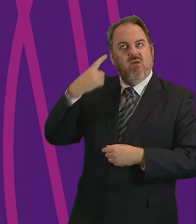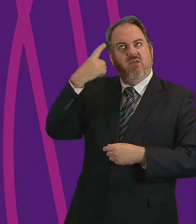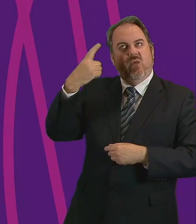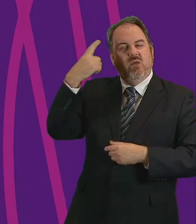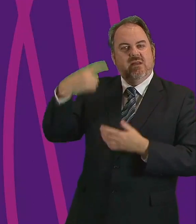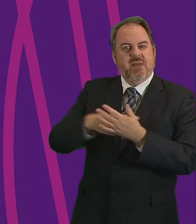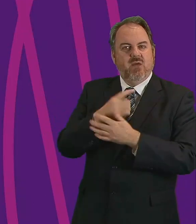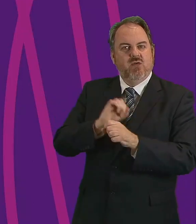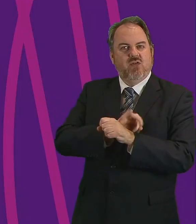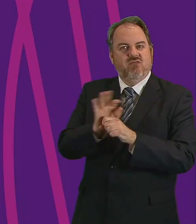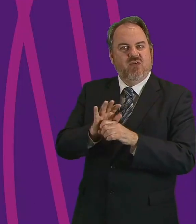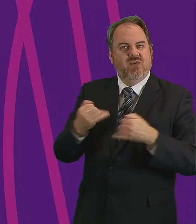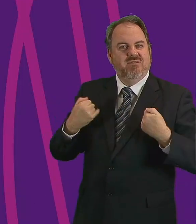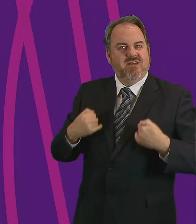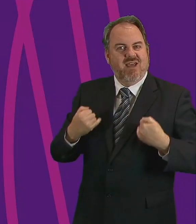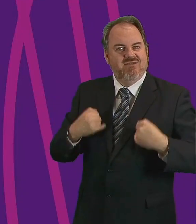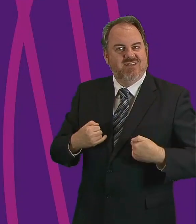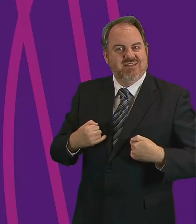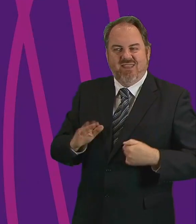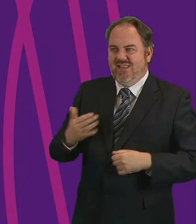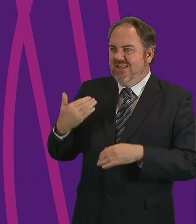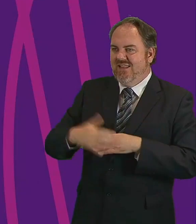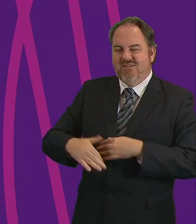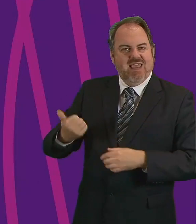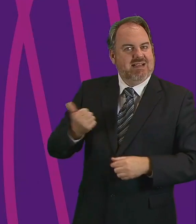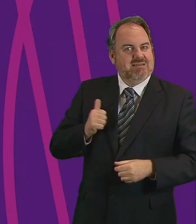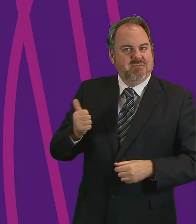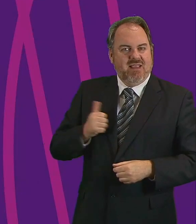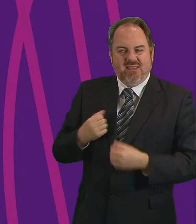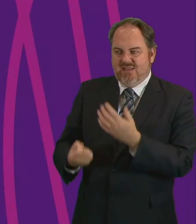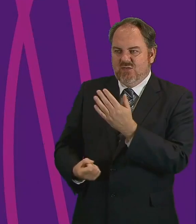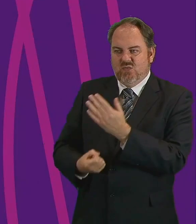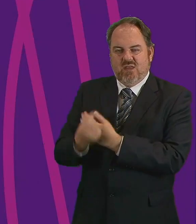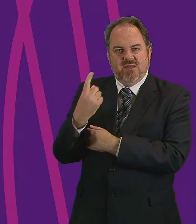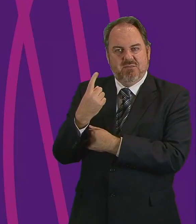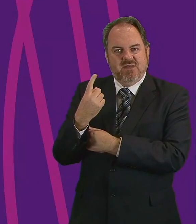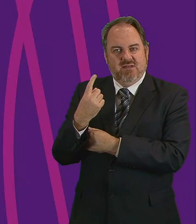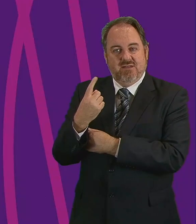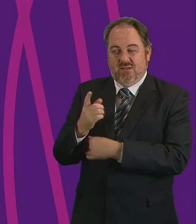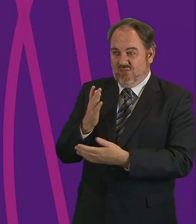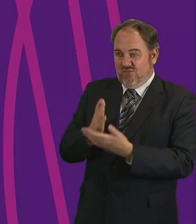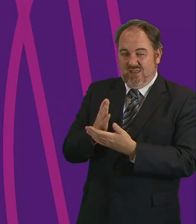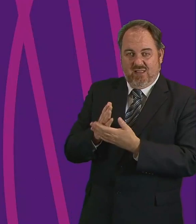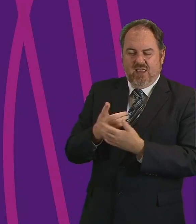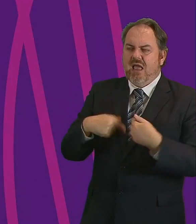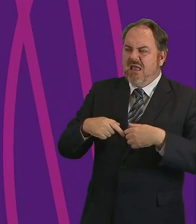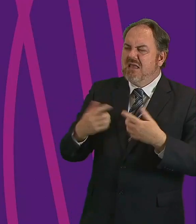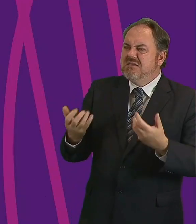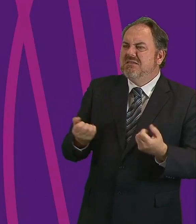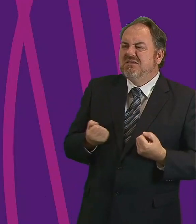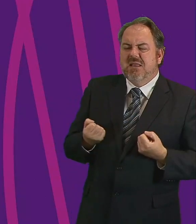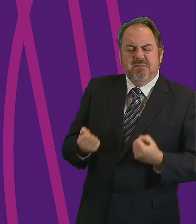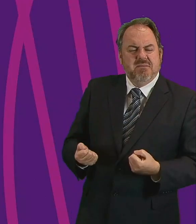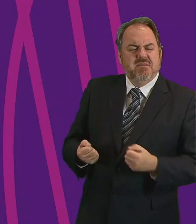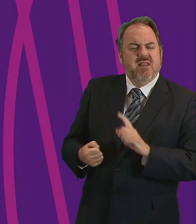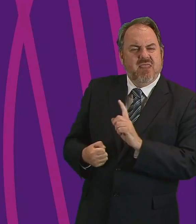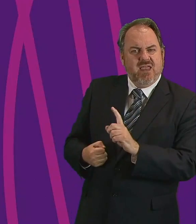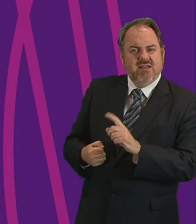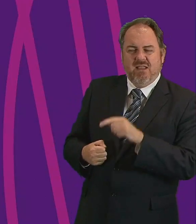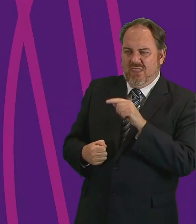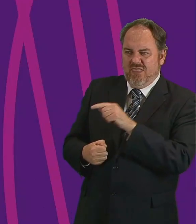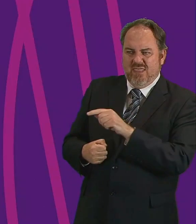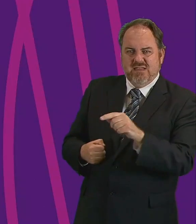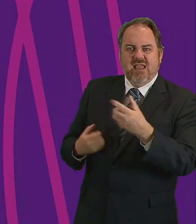the impact of the coronavirus on macroeconomic conditions, around which I absolutely accept that there are